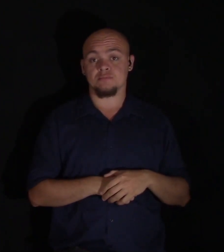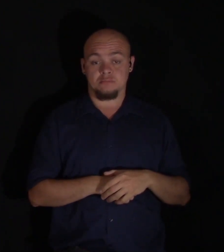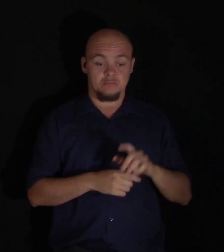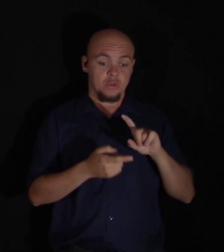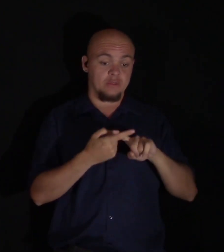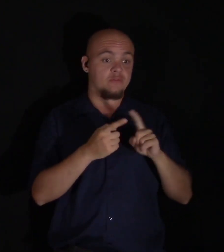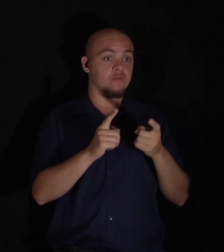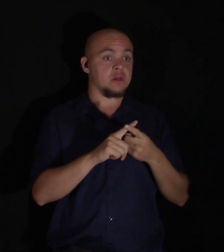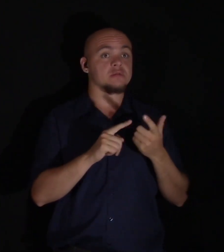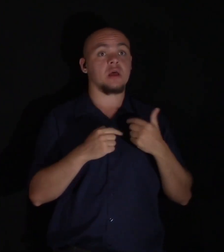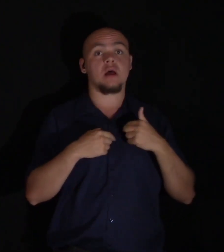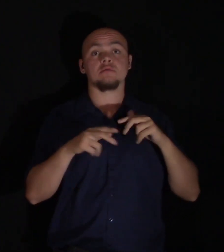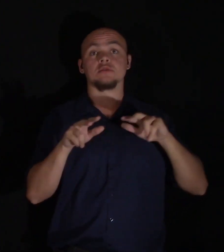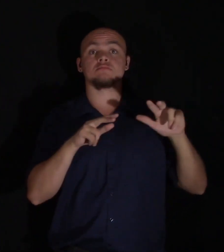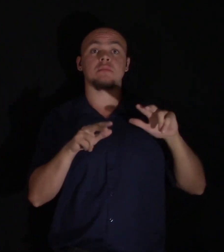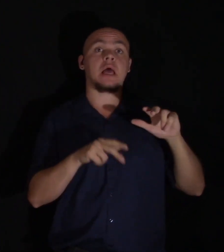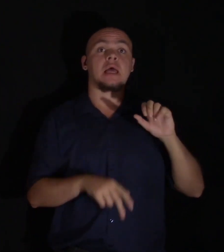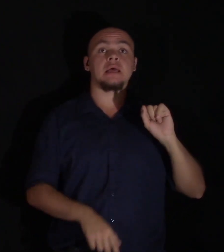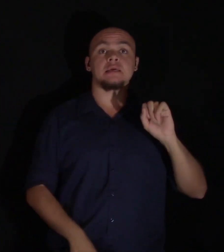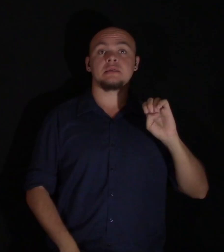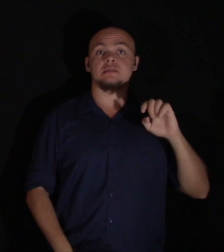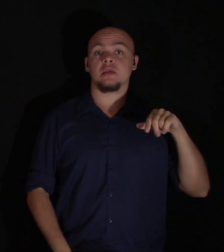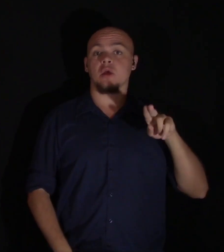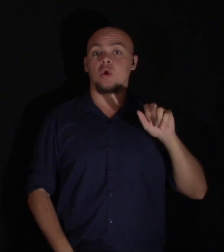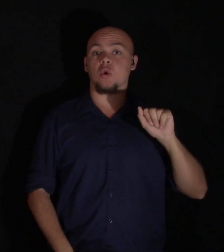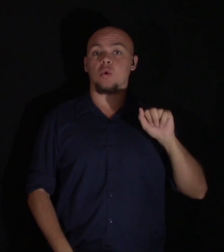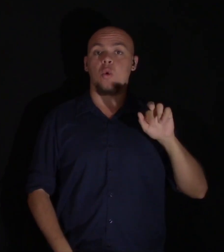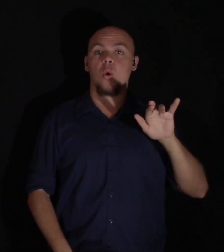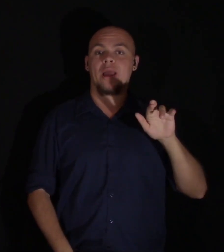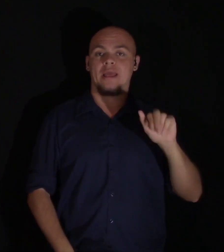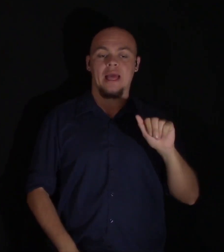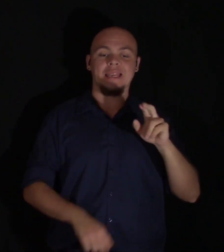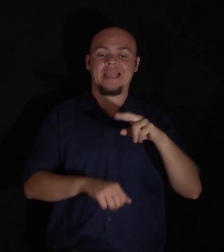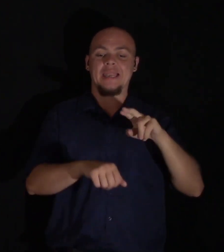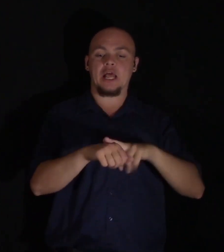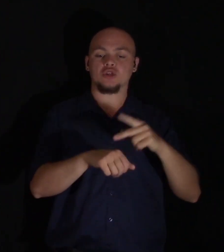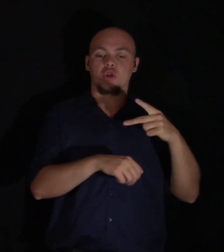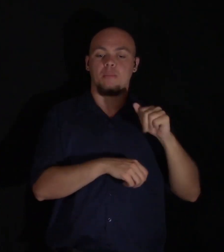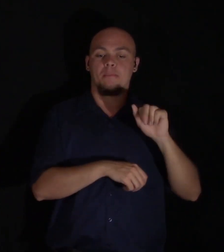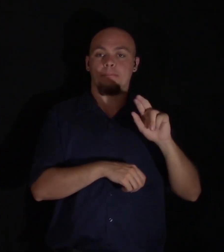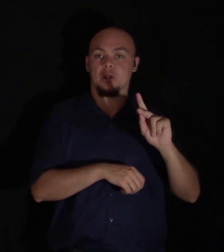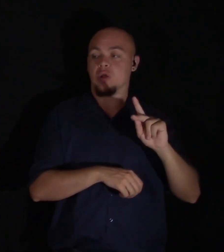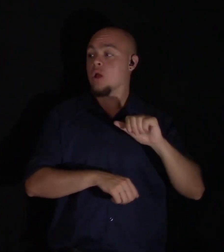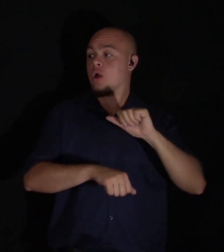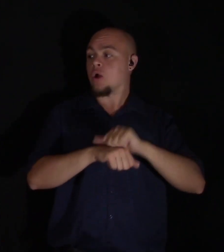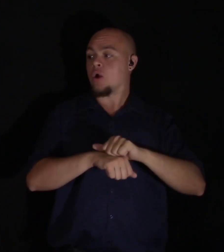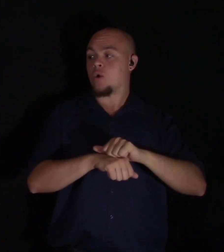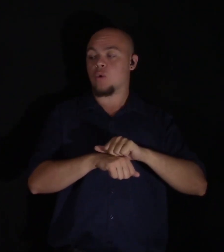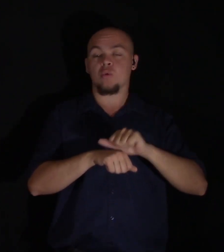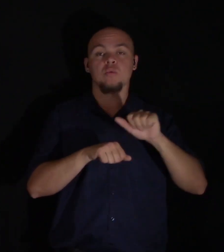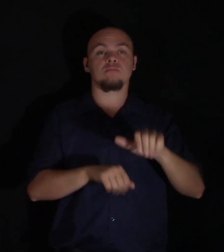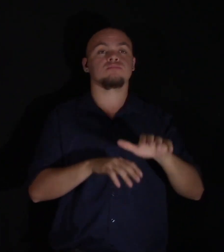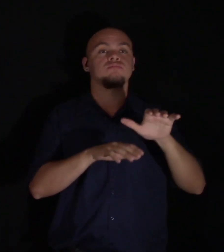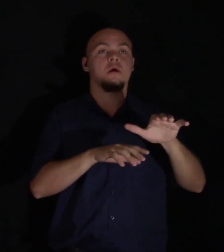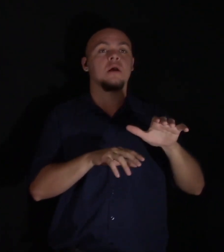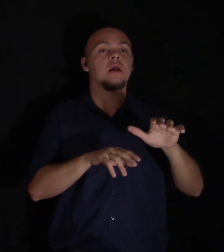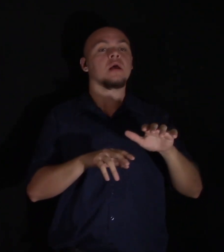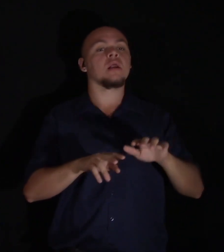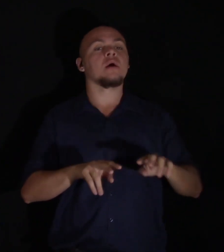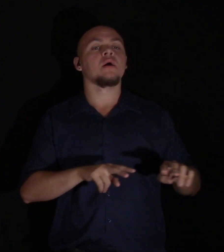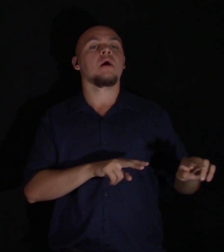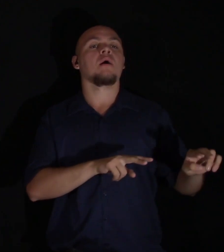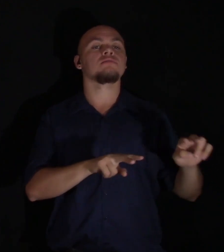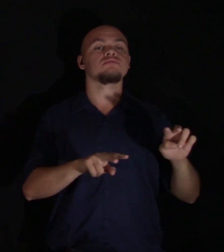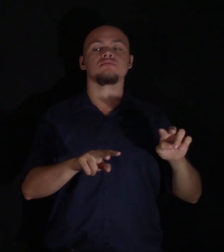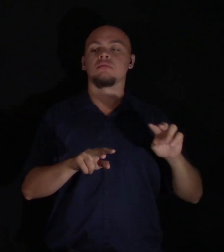friends in Sequoia National Park. I was standing on a rock, high above this valley floor below,